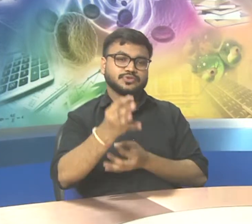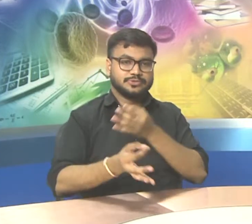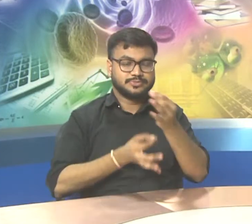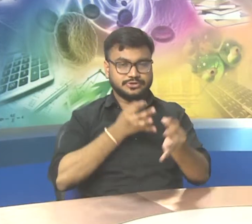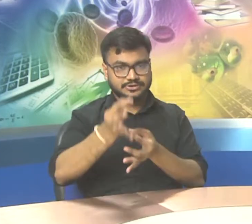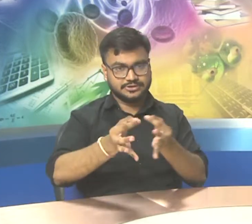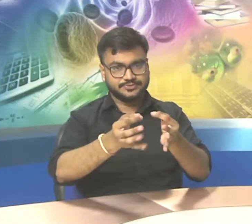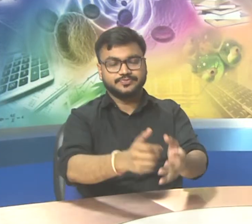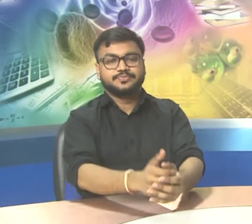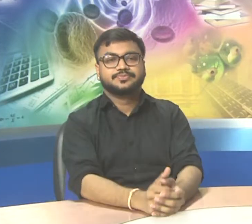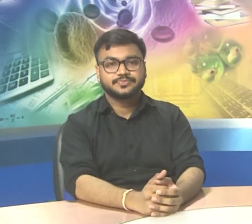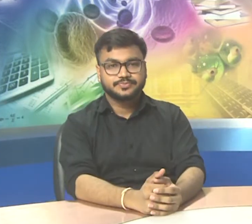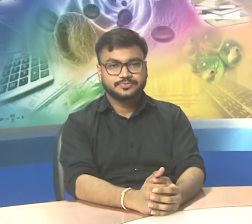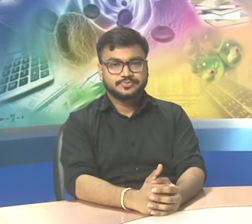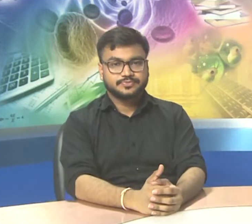functions.